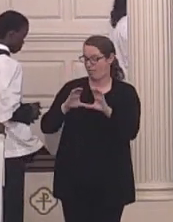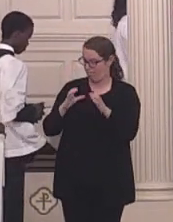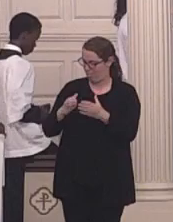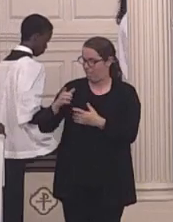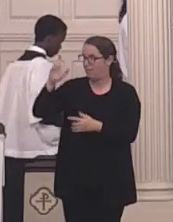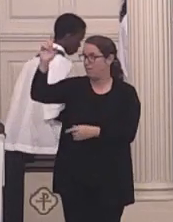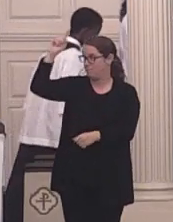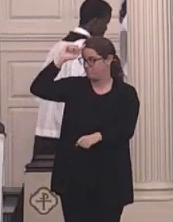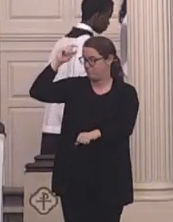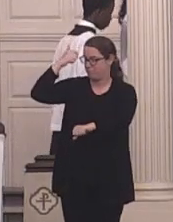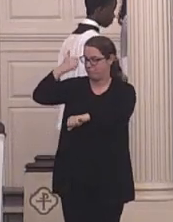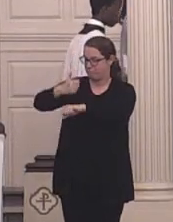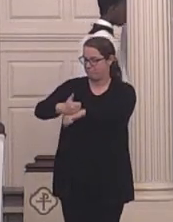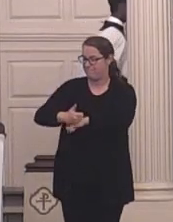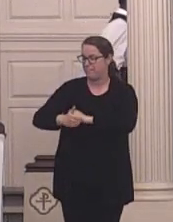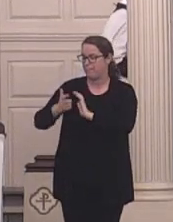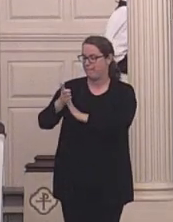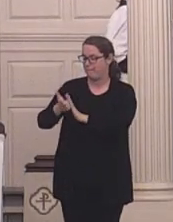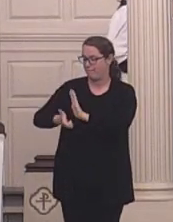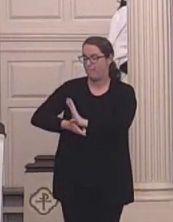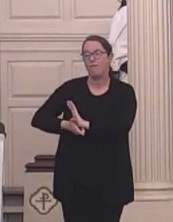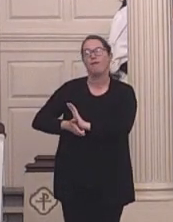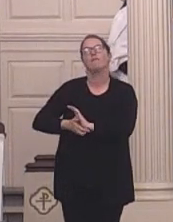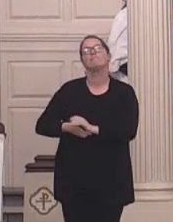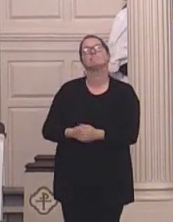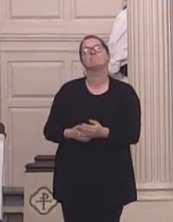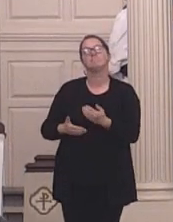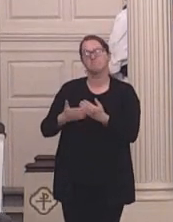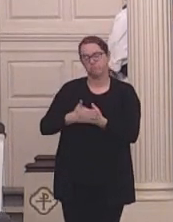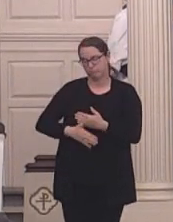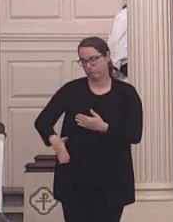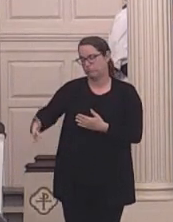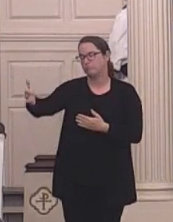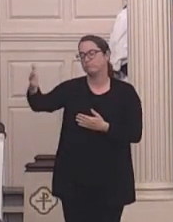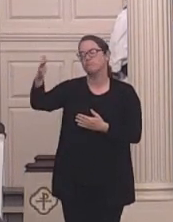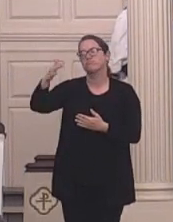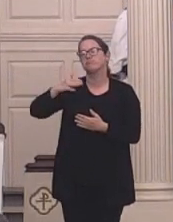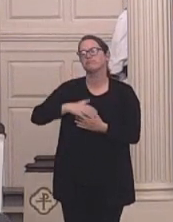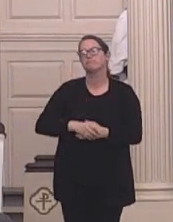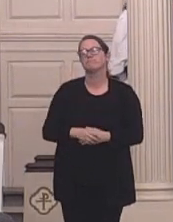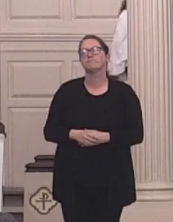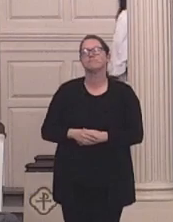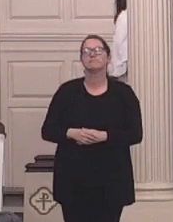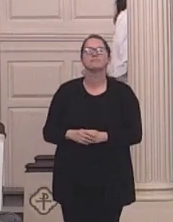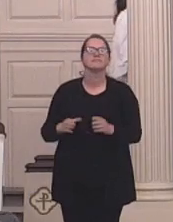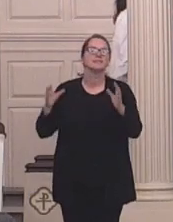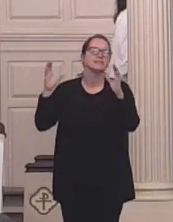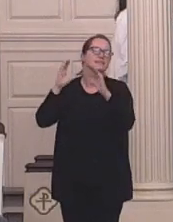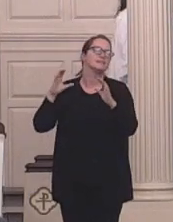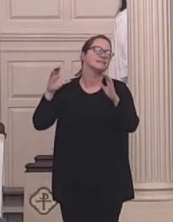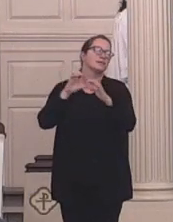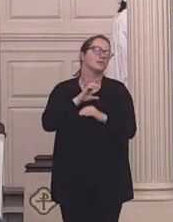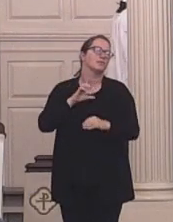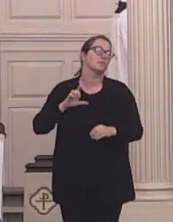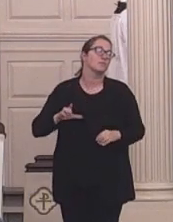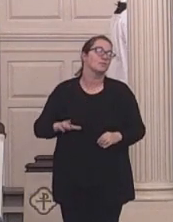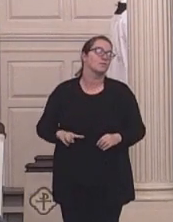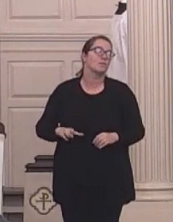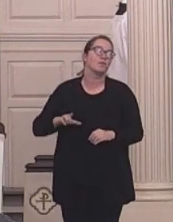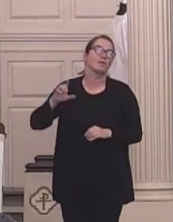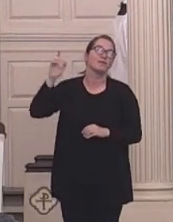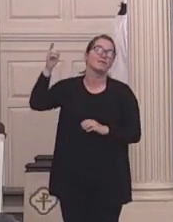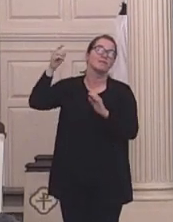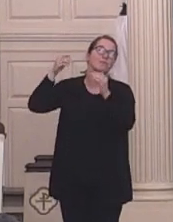law. To our fathers he gave a command to make it known